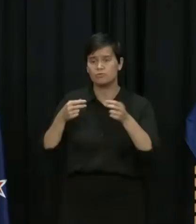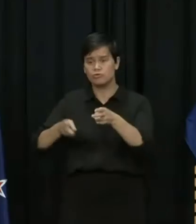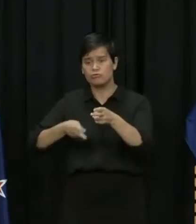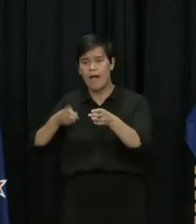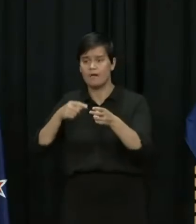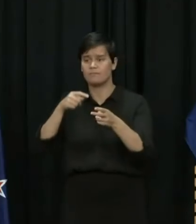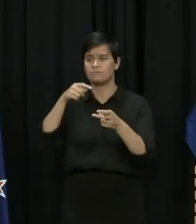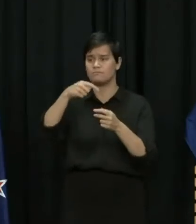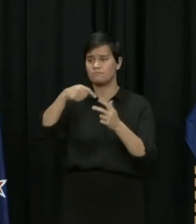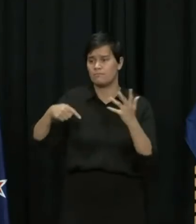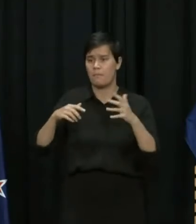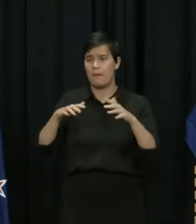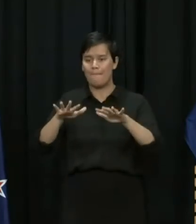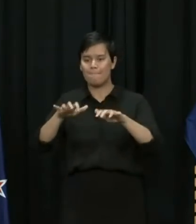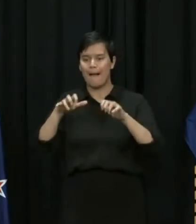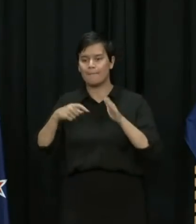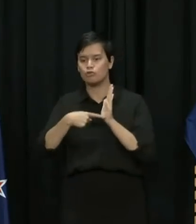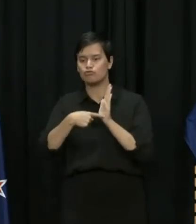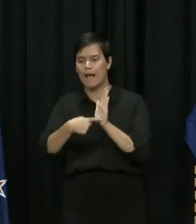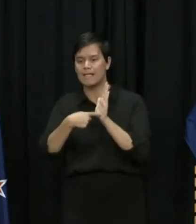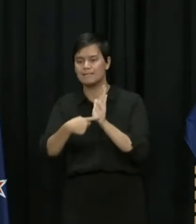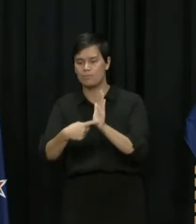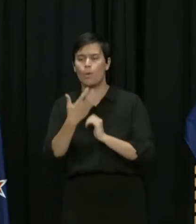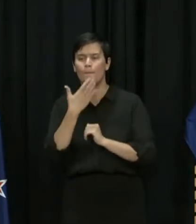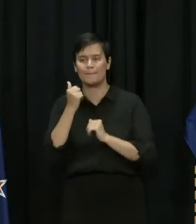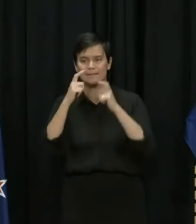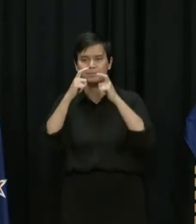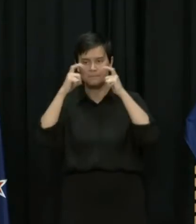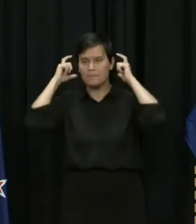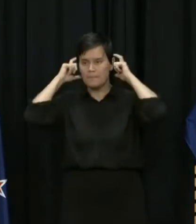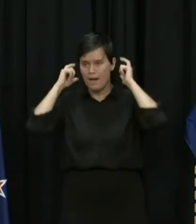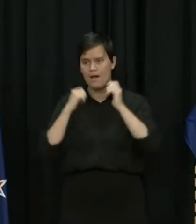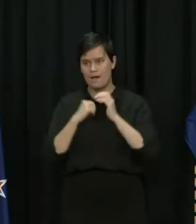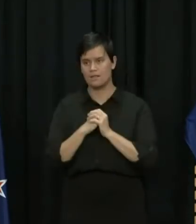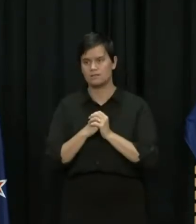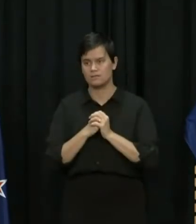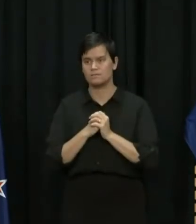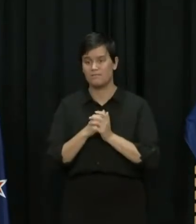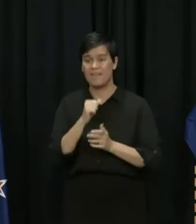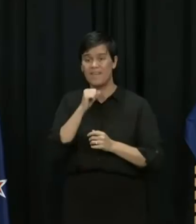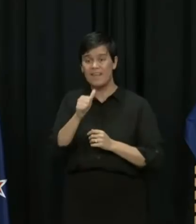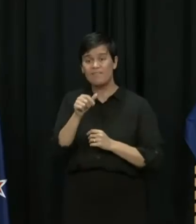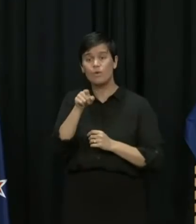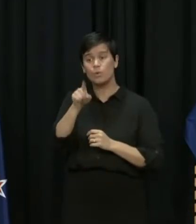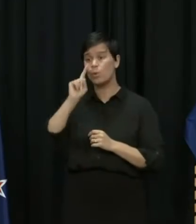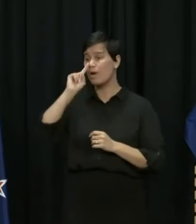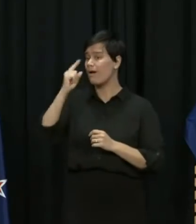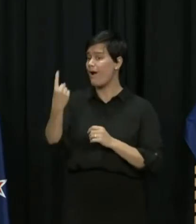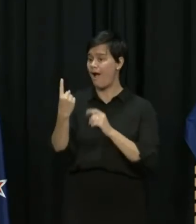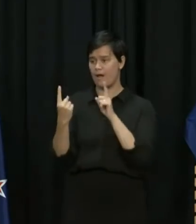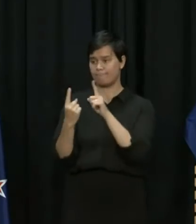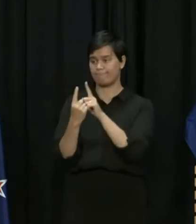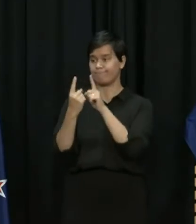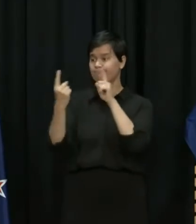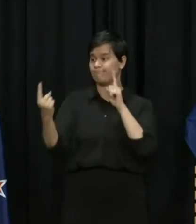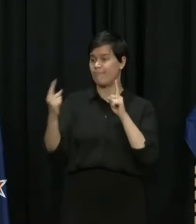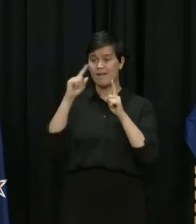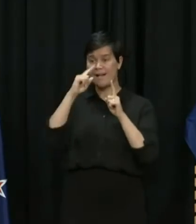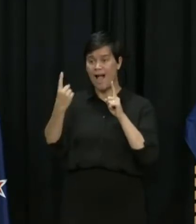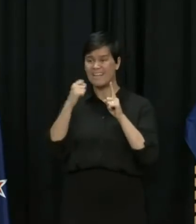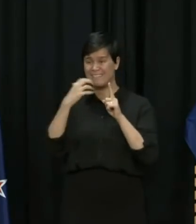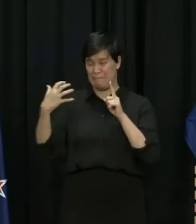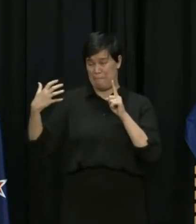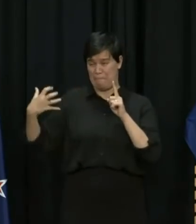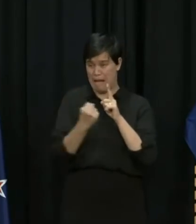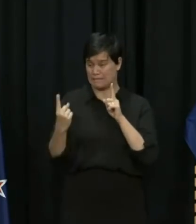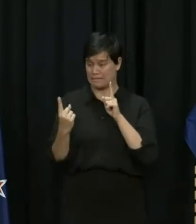again, you're encouraged to wear masks where you cannot physically distance from others. Mass gatherings will be limited at level